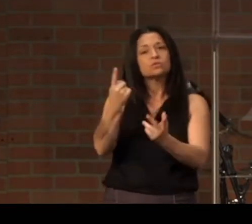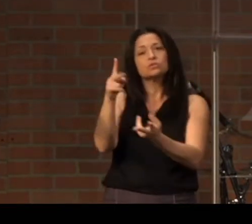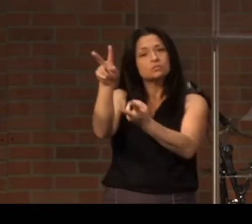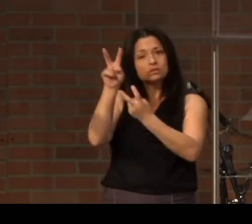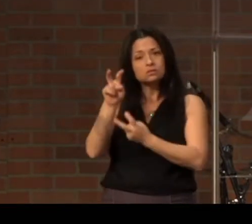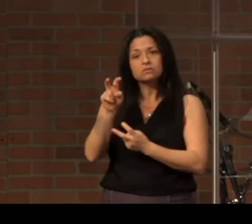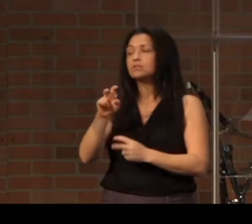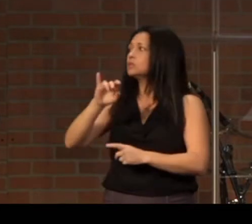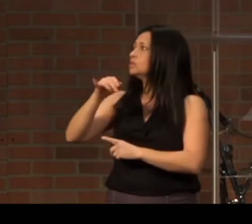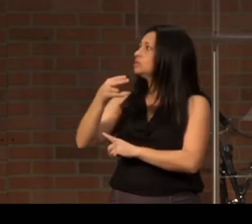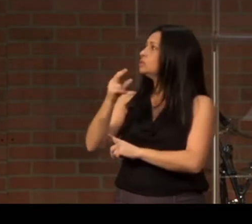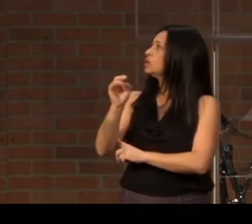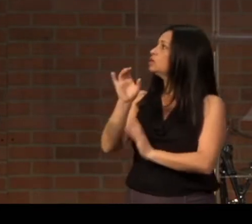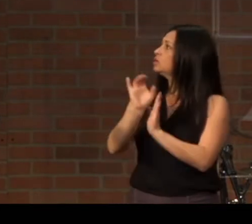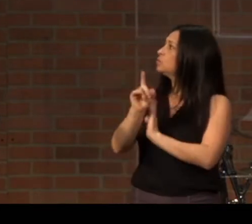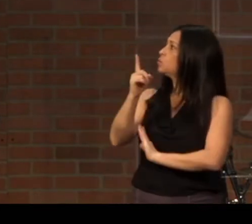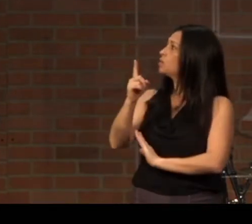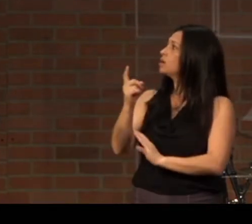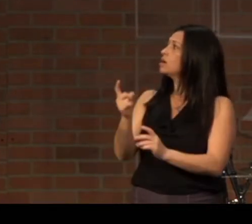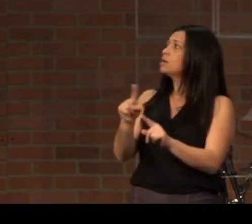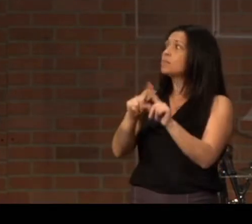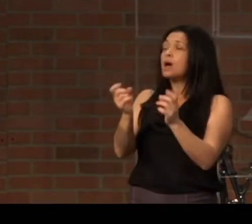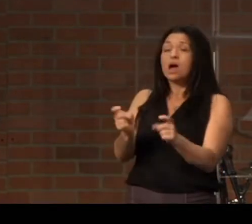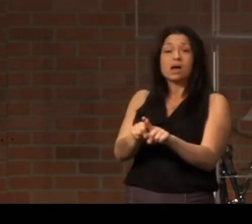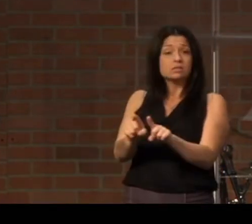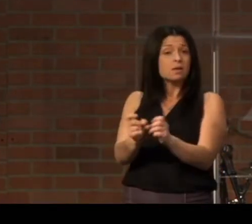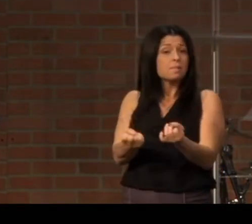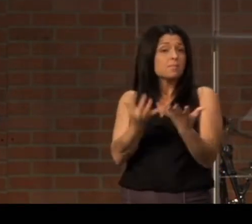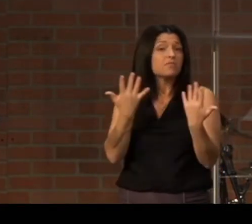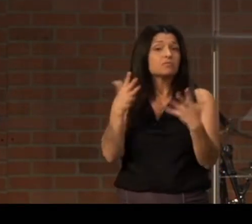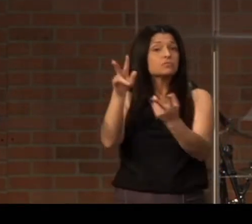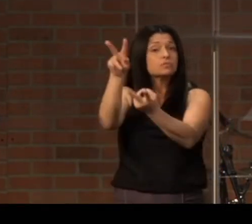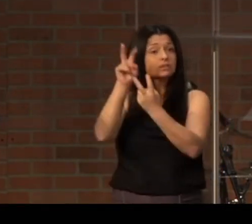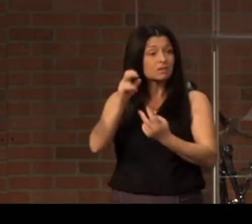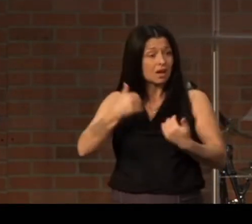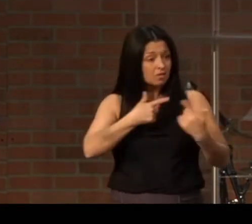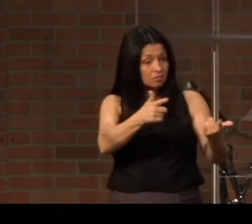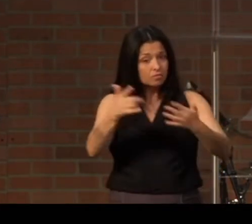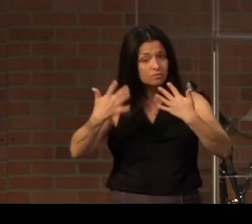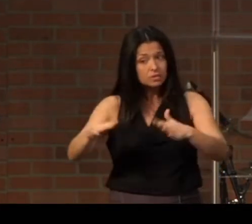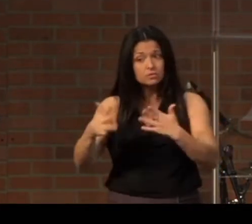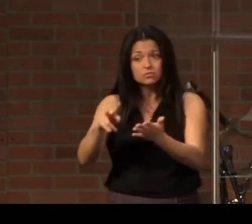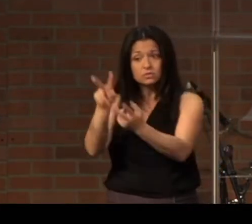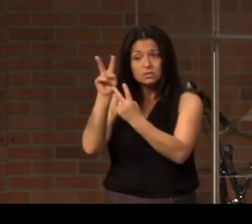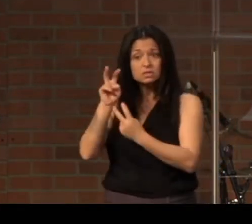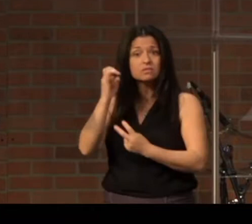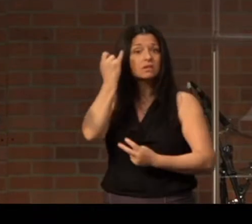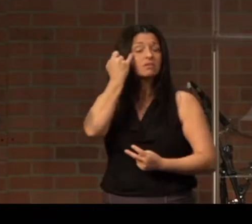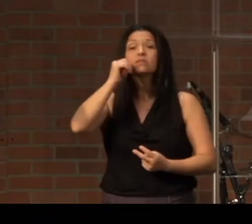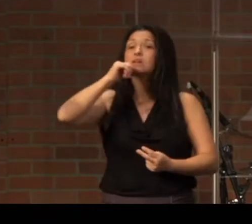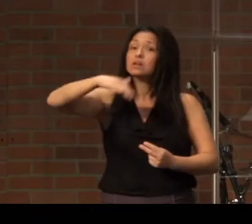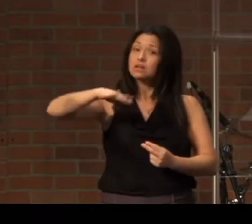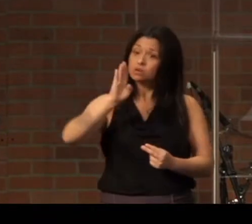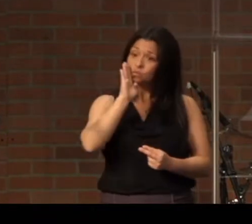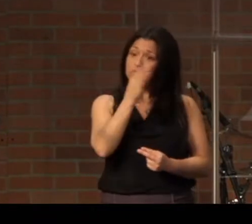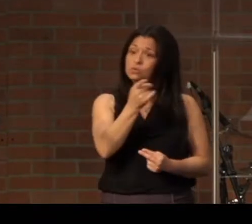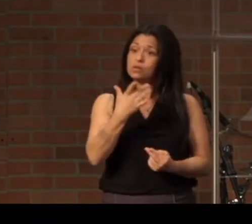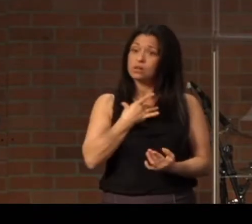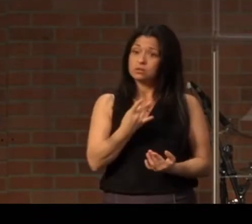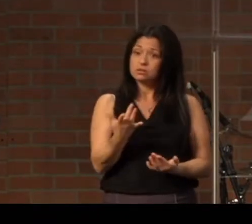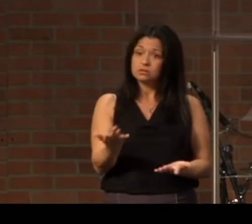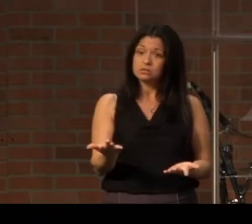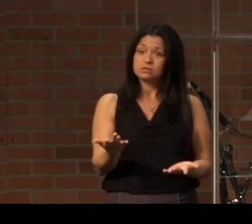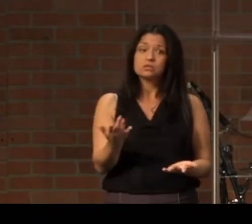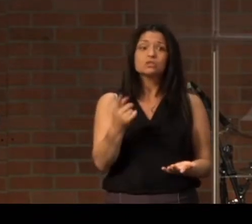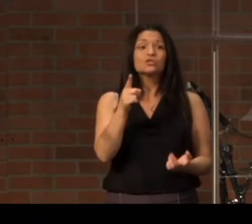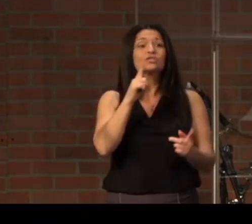but as many as received him, have you received him? If you haven't, wouldn't you like to?